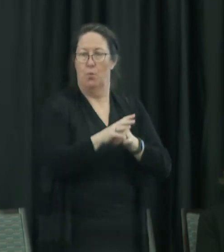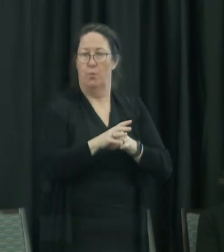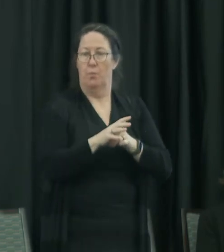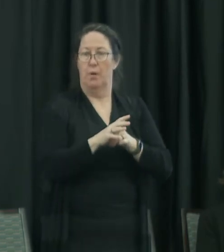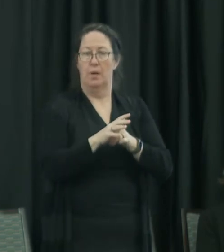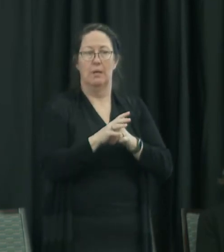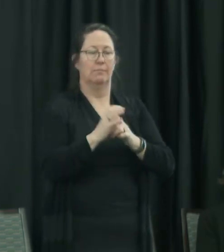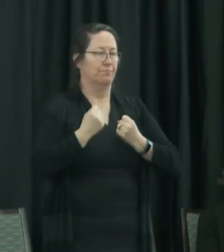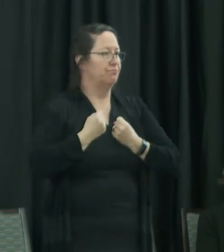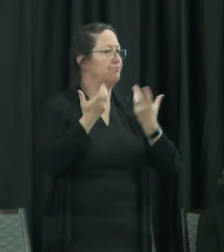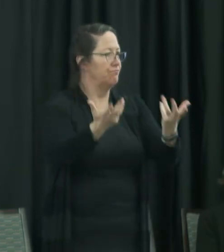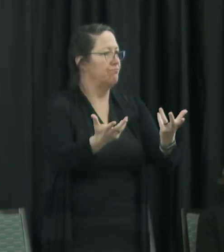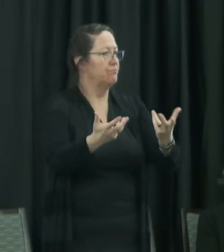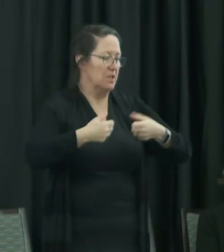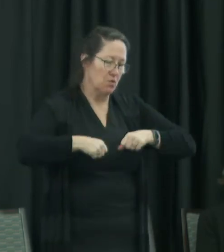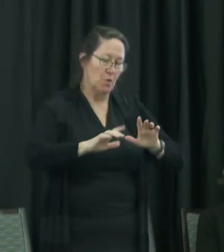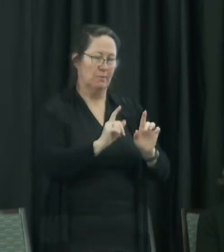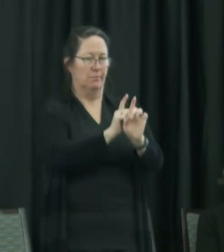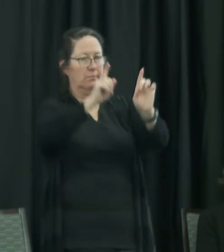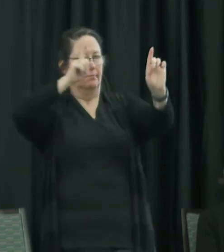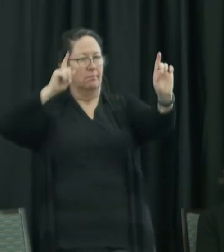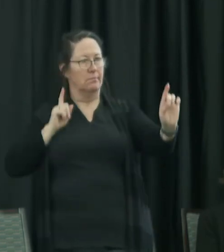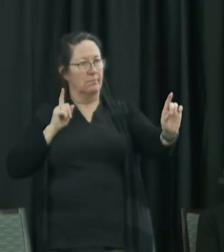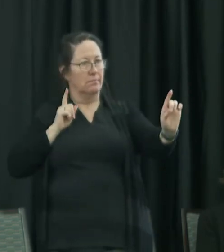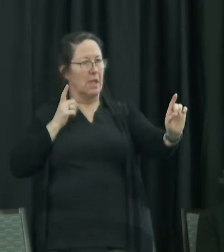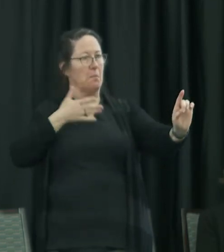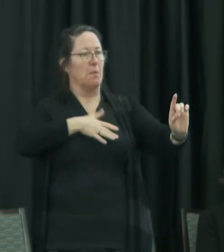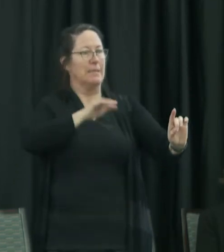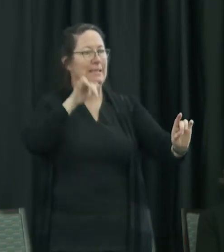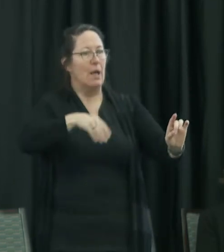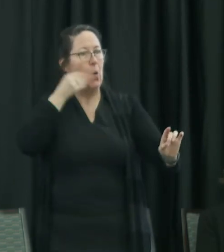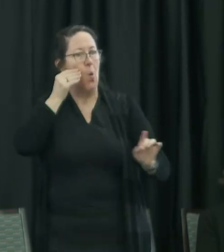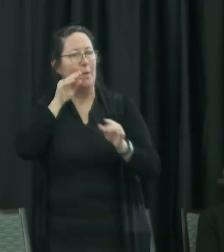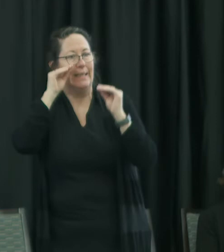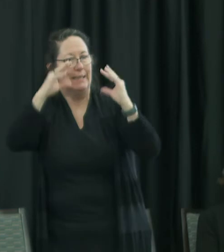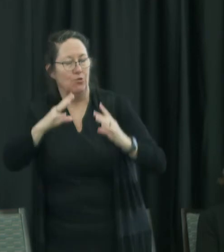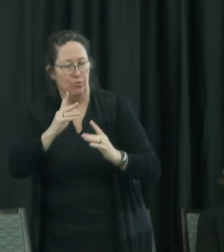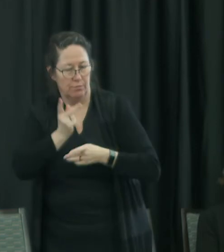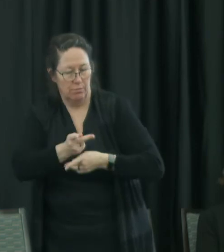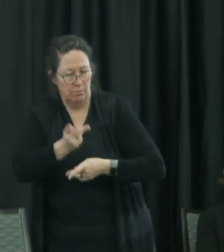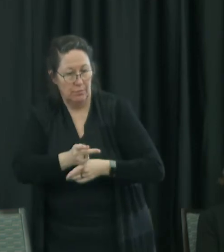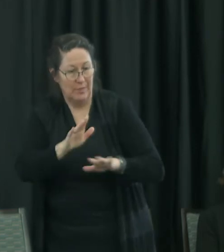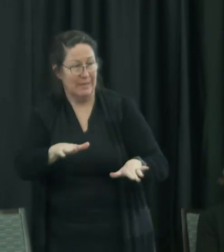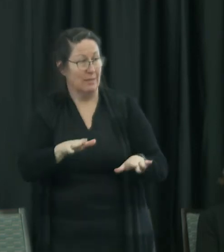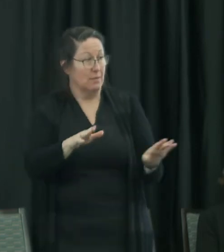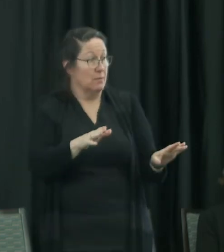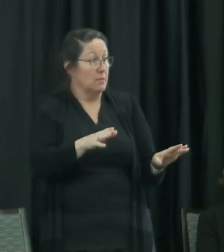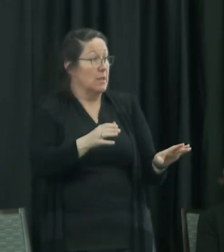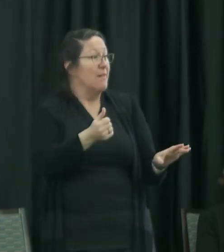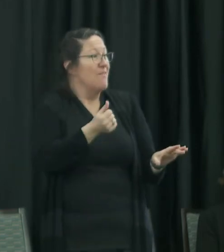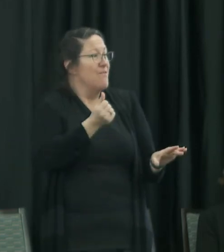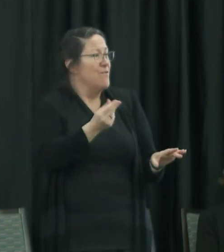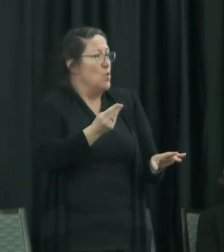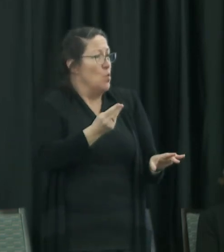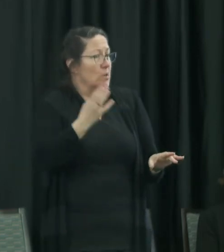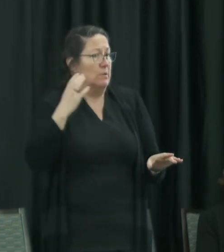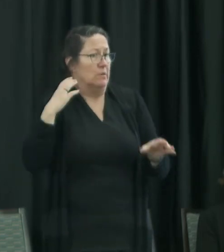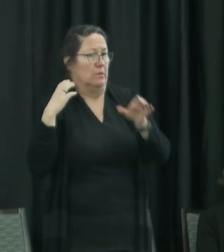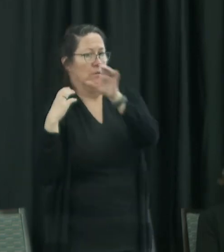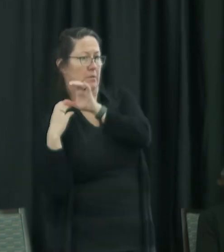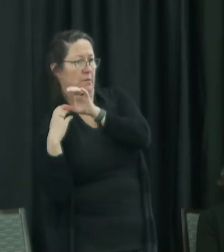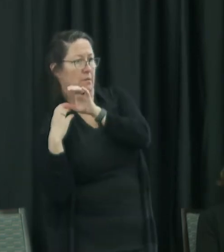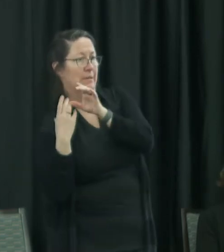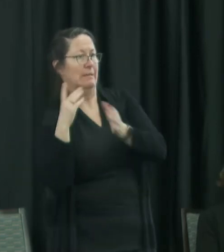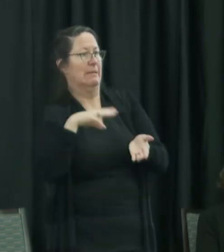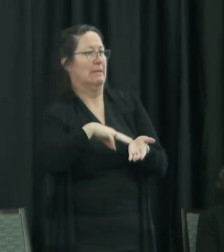made sacrifices, socially distanced, became stay-at-home teachers, and I would argue that few have had to shoulder more